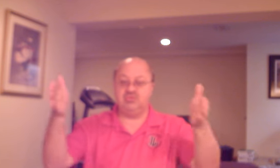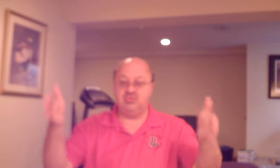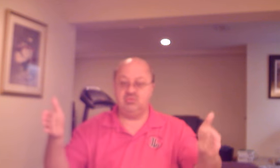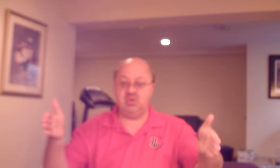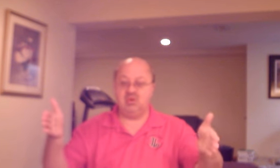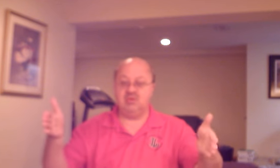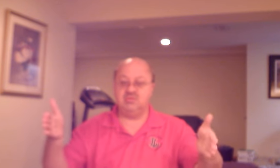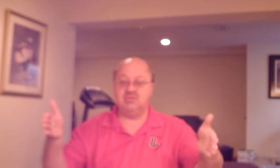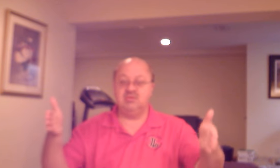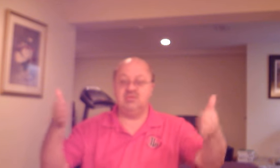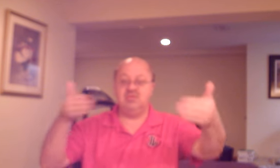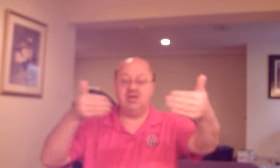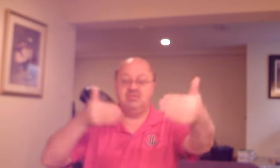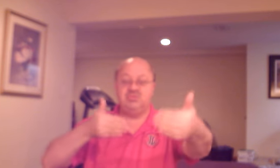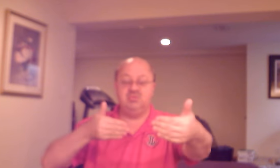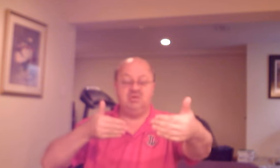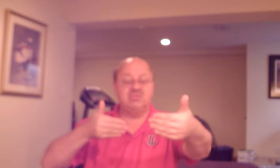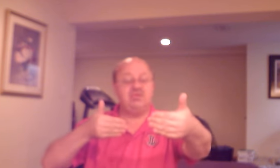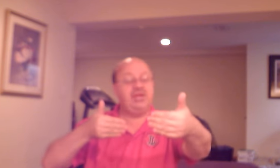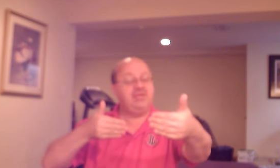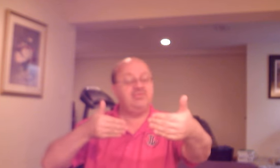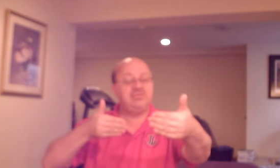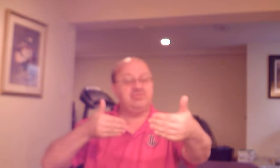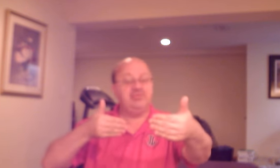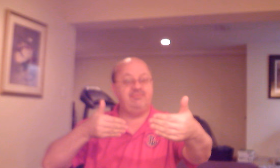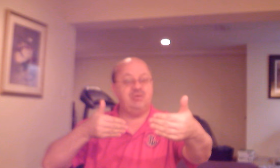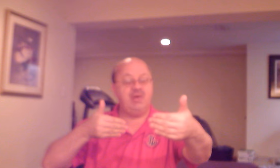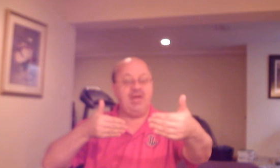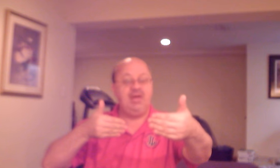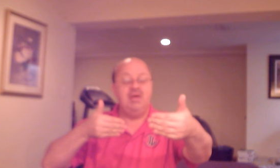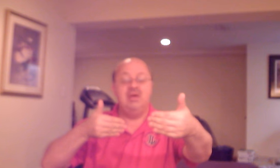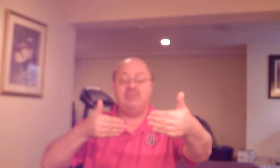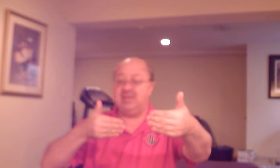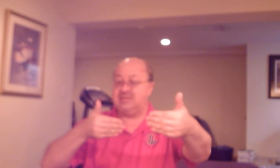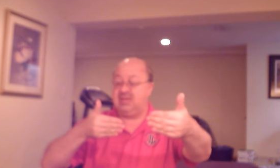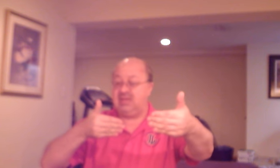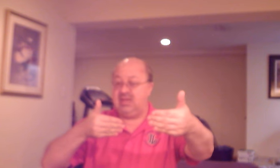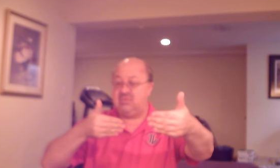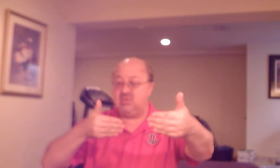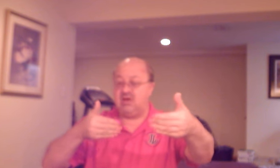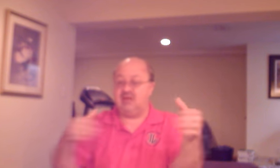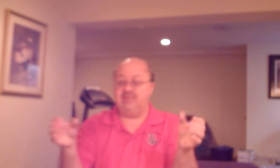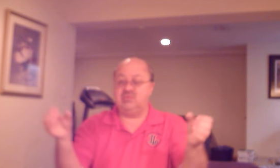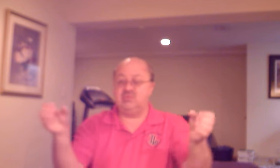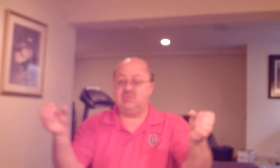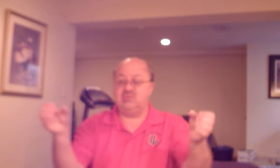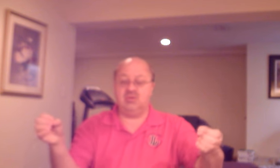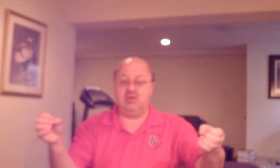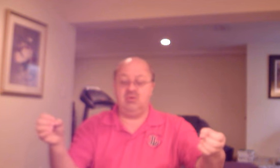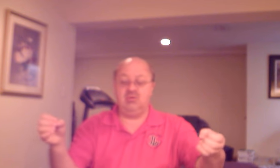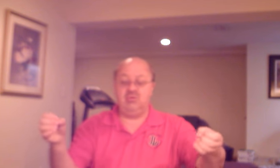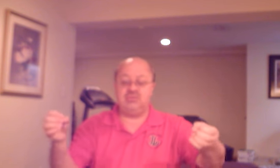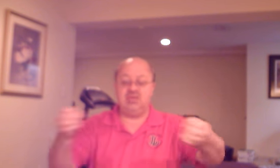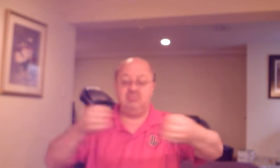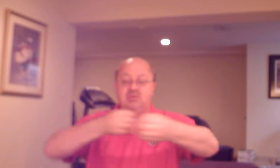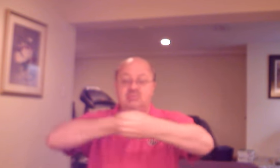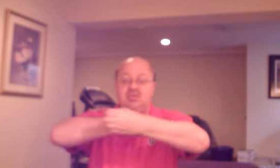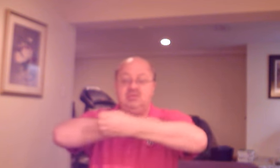2 walls, and then the other 2 walls, that your hands are still pretty far away. But that's not the case with office. When you take your O's and you pull them in,